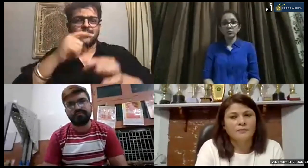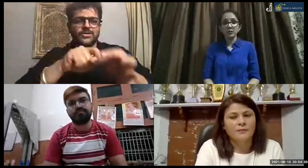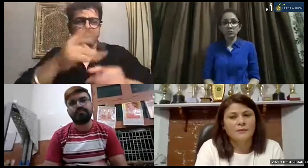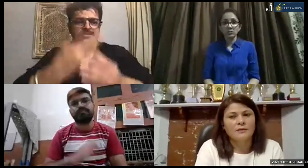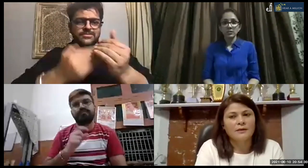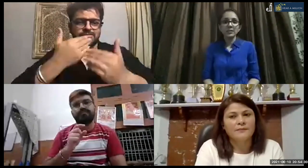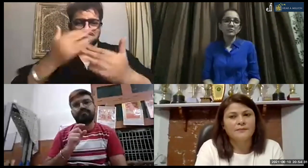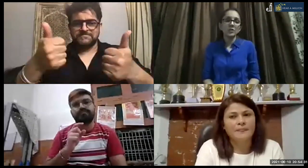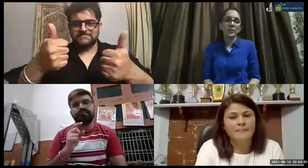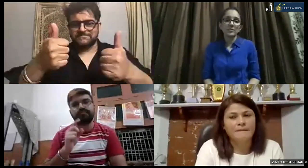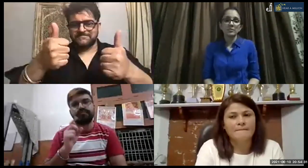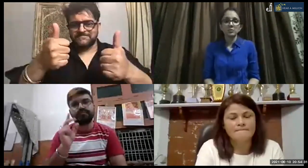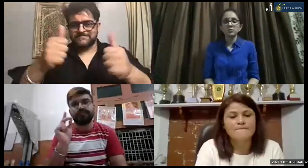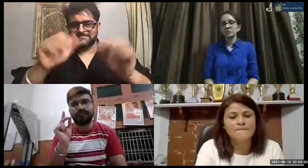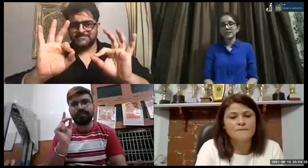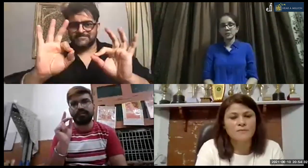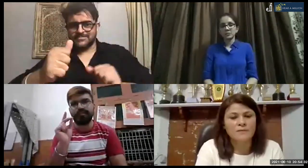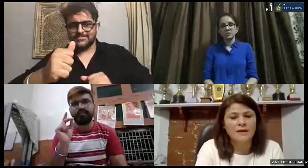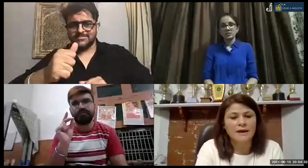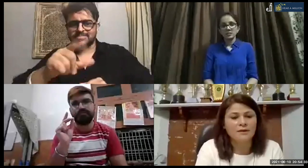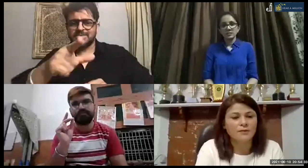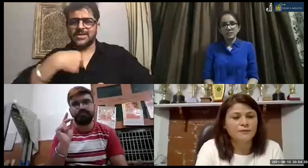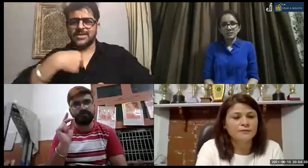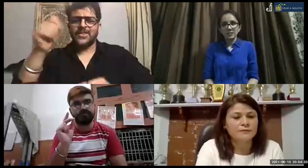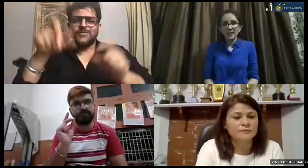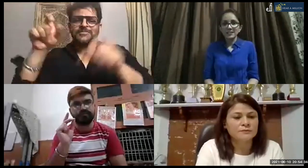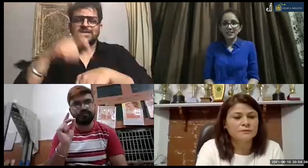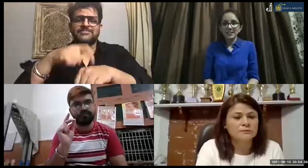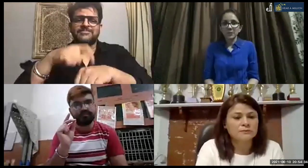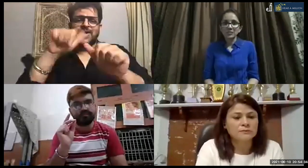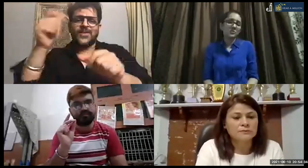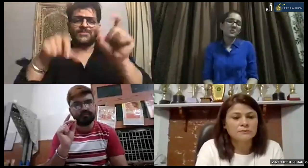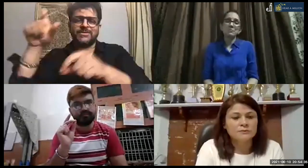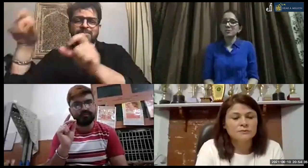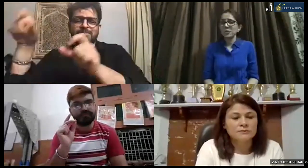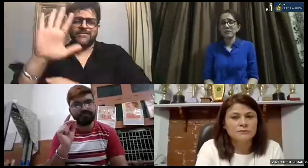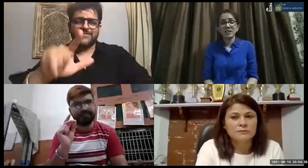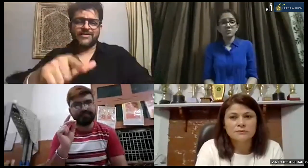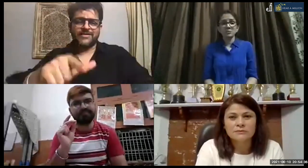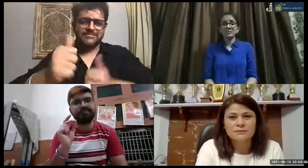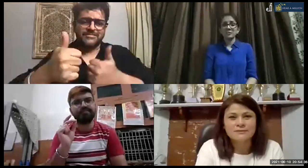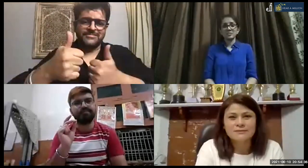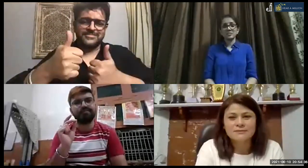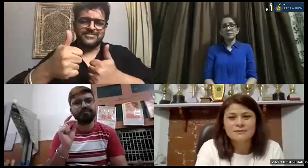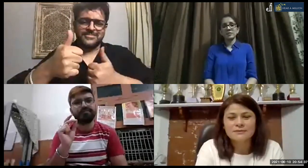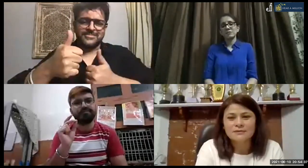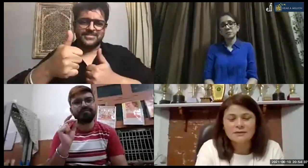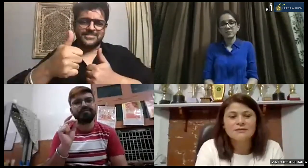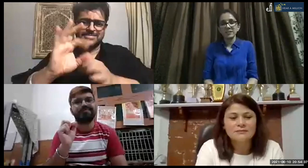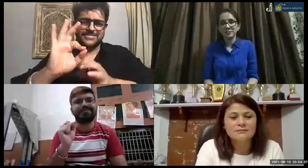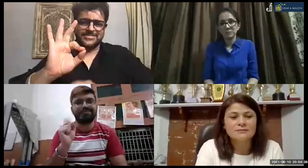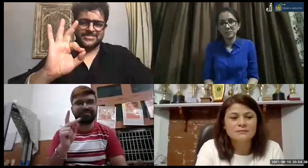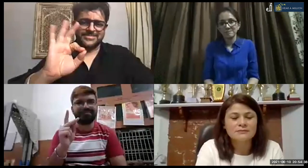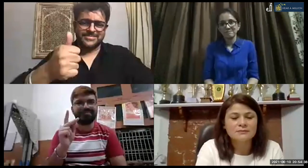Thank you so much. Thank you for your question, both of you. Thank you. Thank you. Can I ask second question? No, I'm so sorry. We have to be mindful of the time. We have